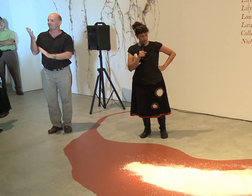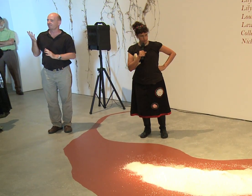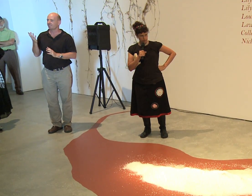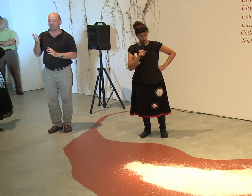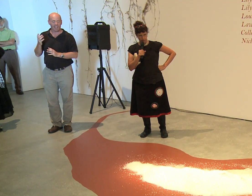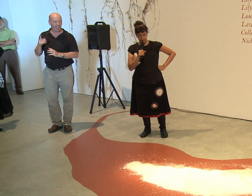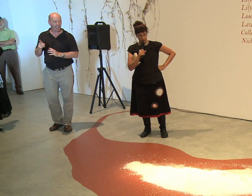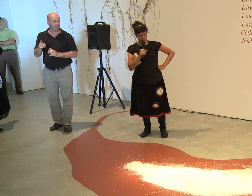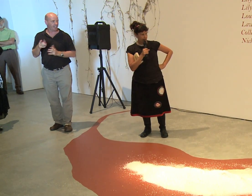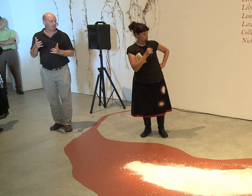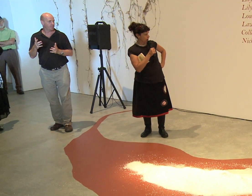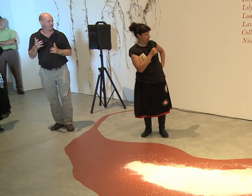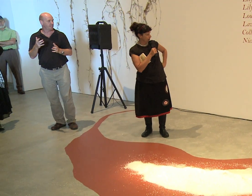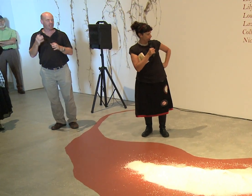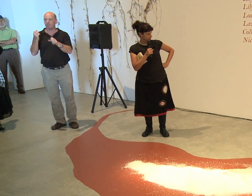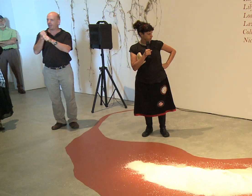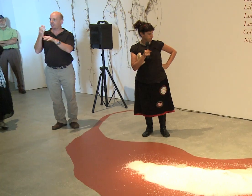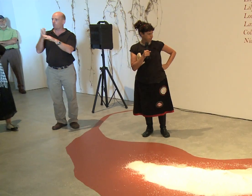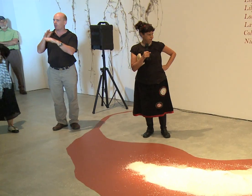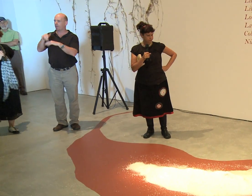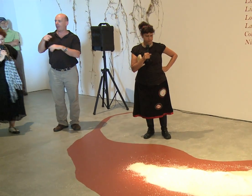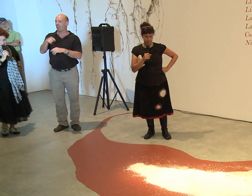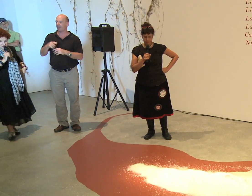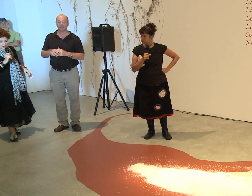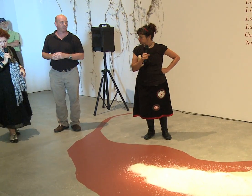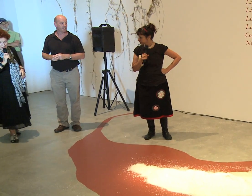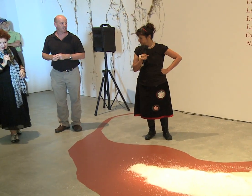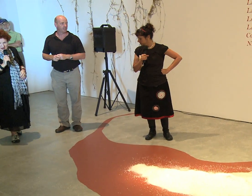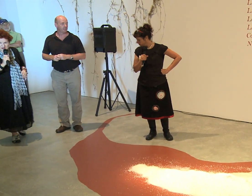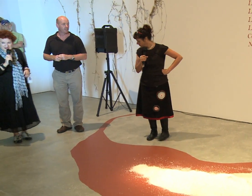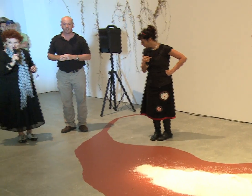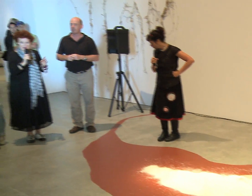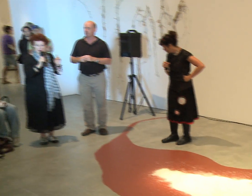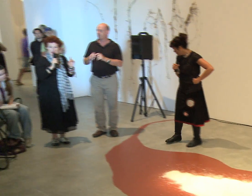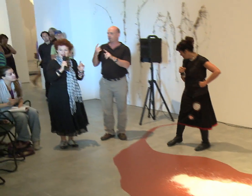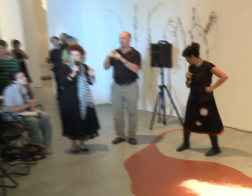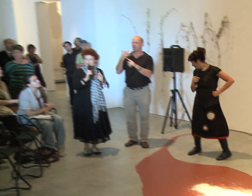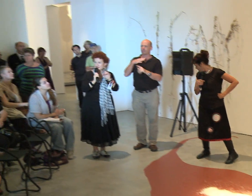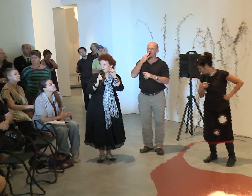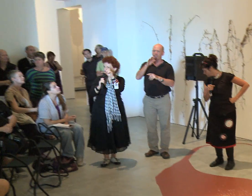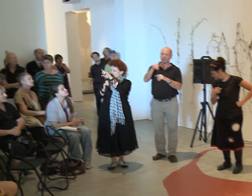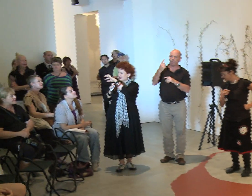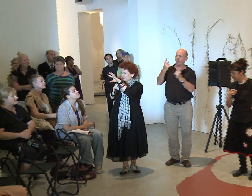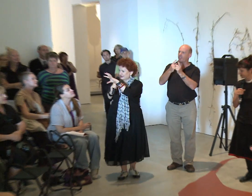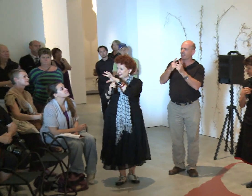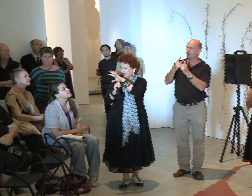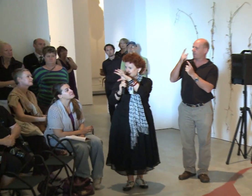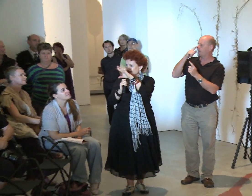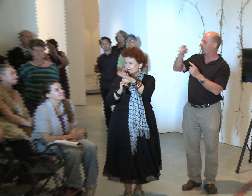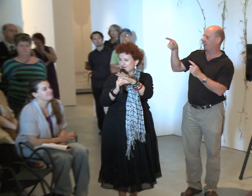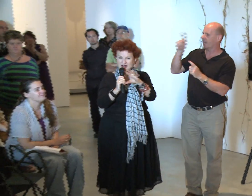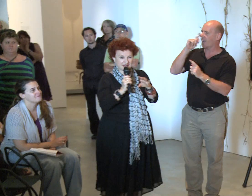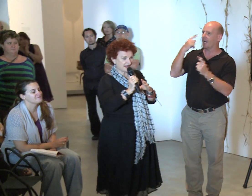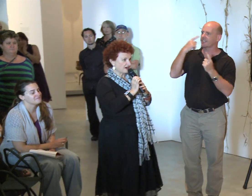And making work about that. Judy, I wanted to ask you about one element that the folks sitting here